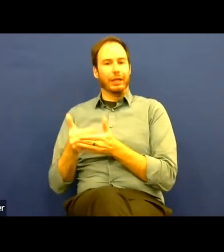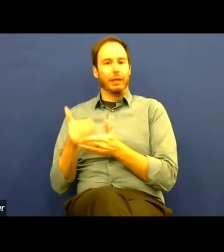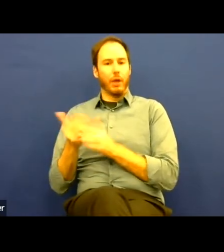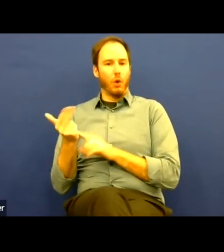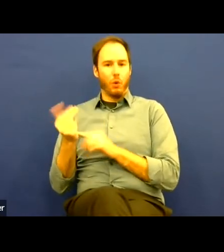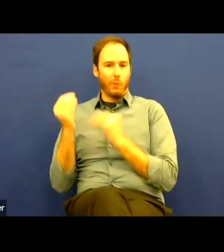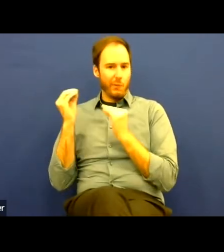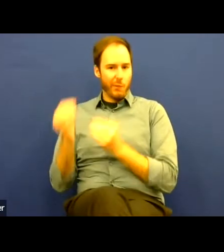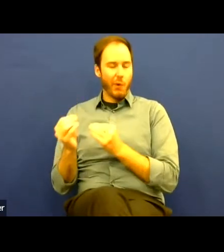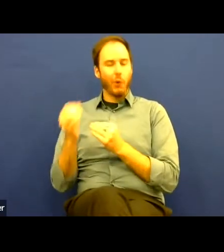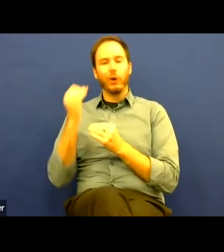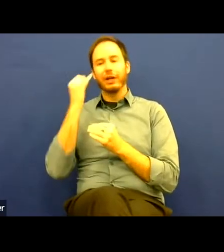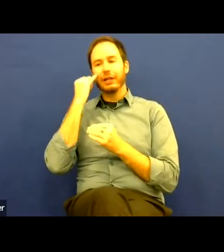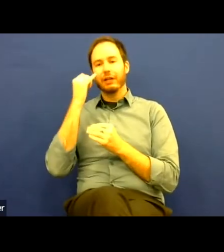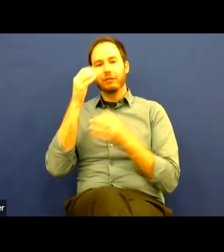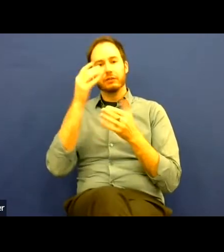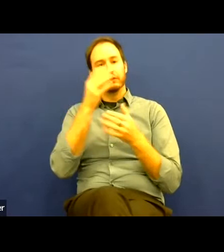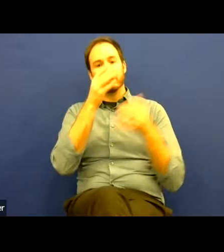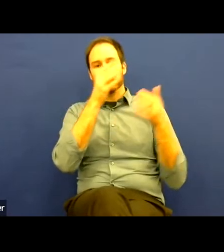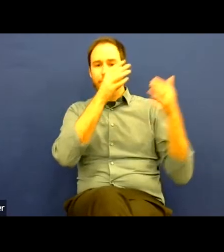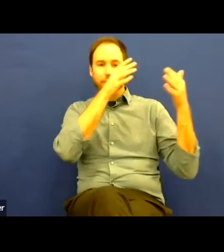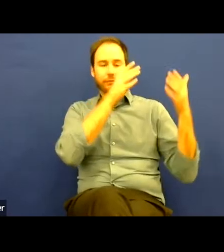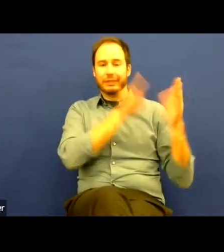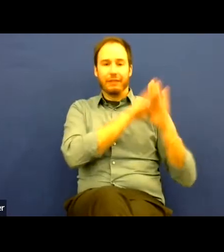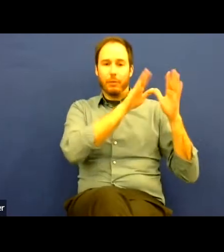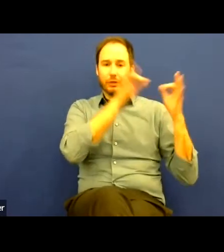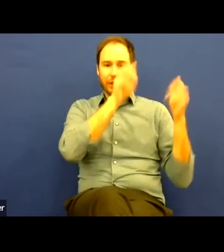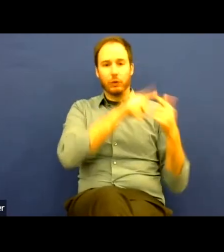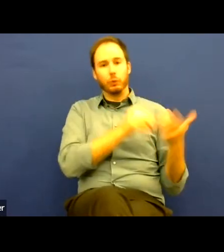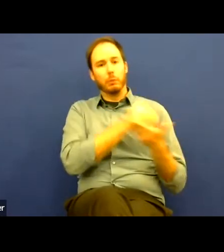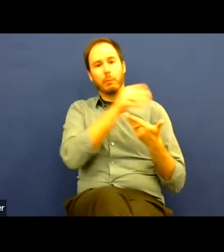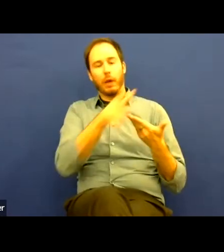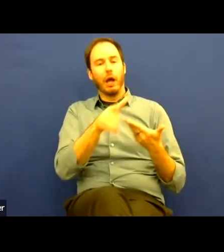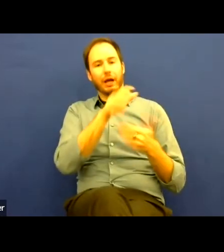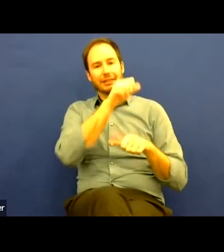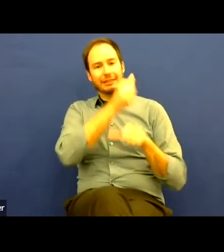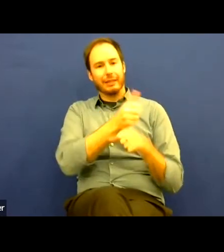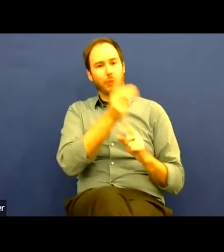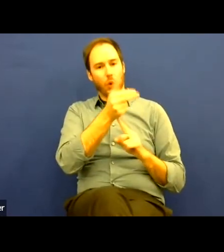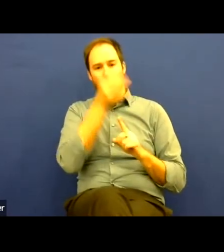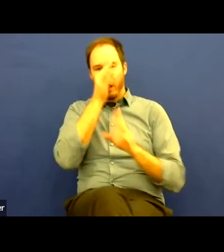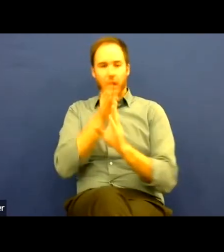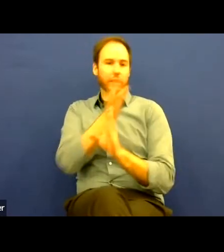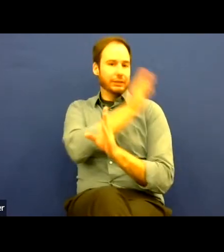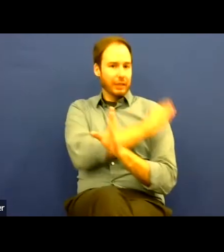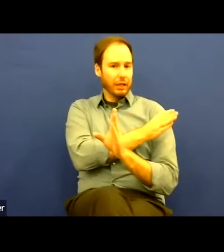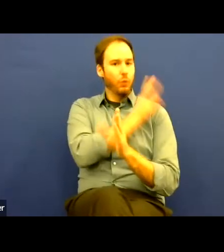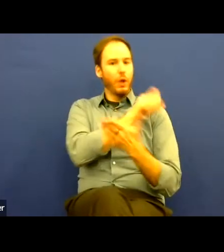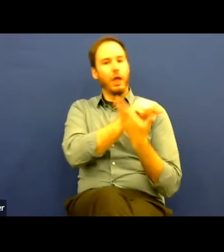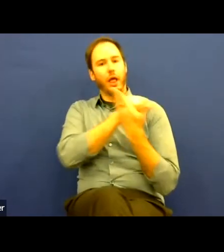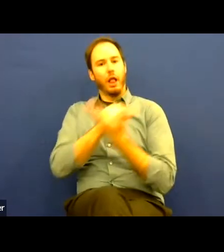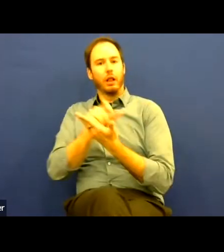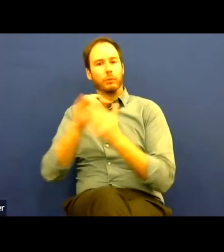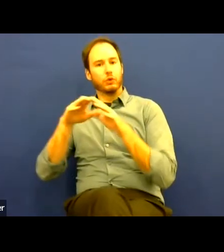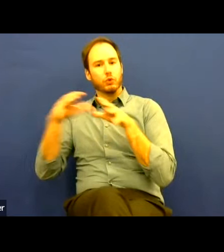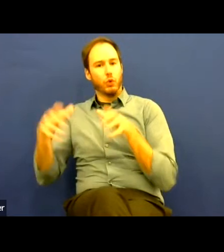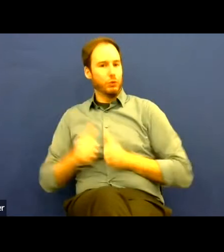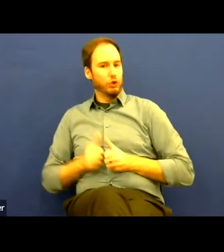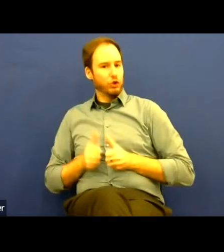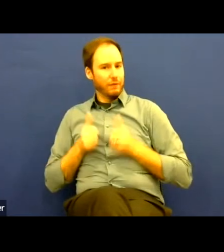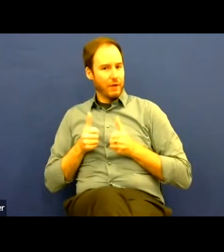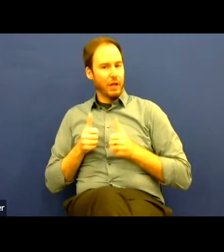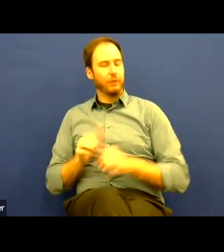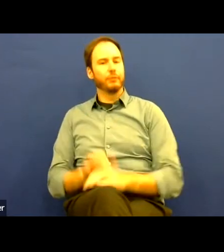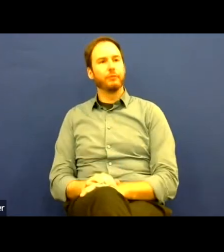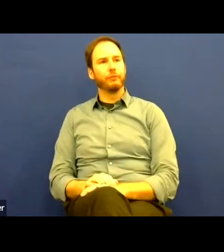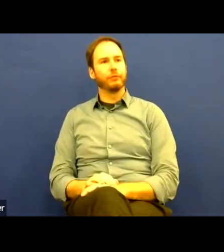instance, a development of a hotel on an adjacent parcel would actually help the dome survive. Are